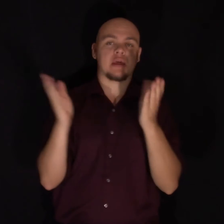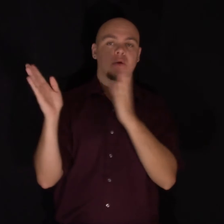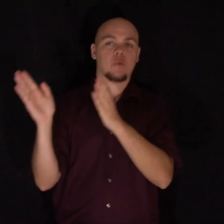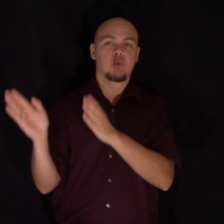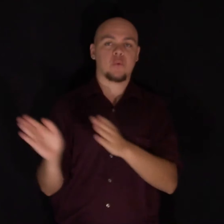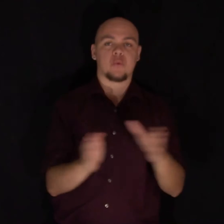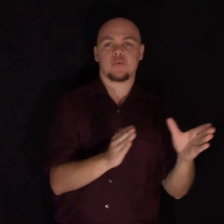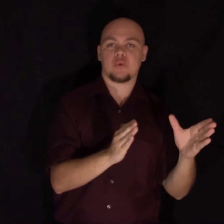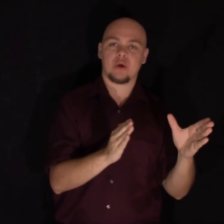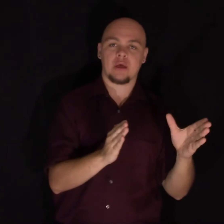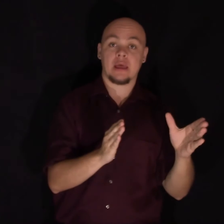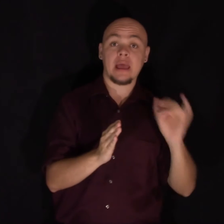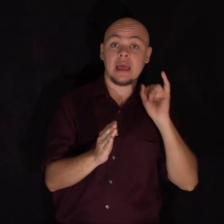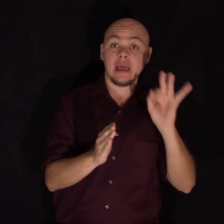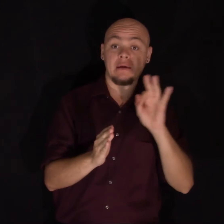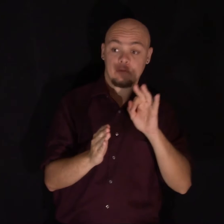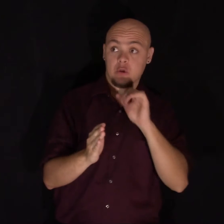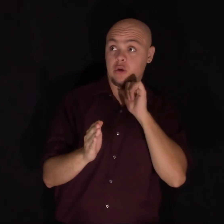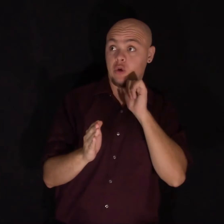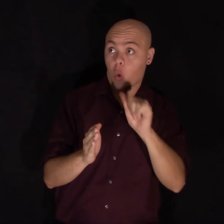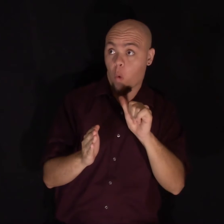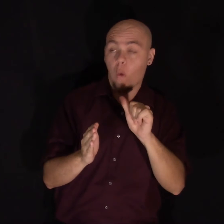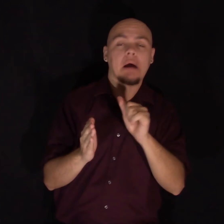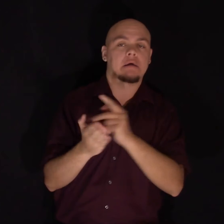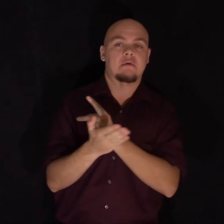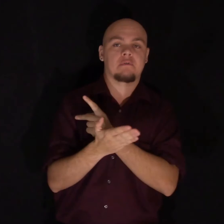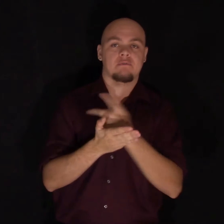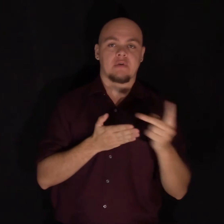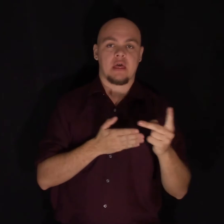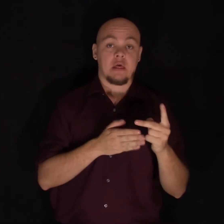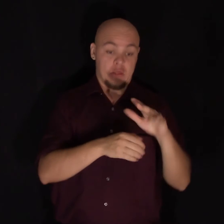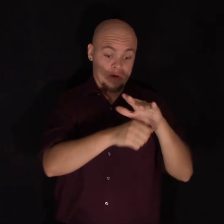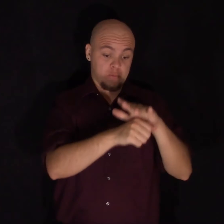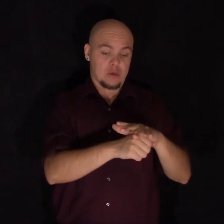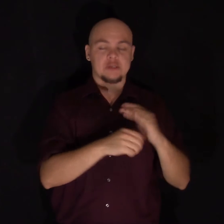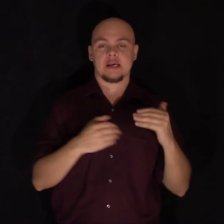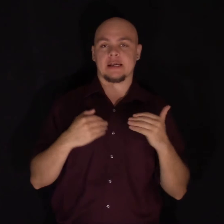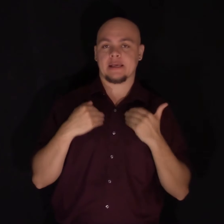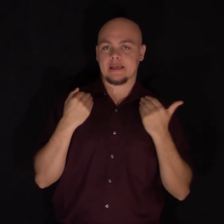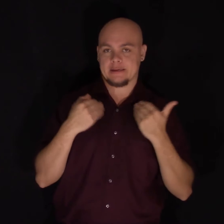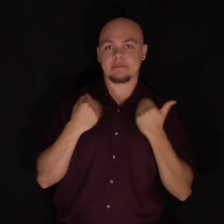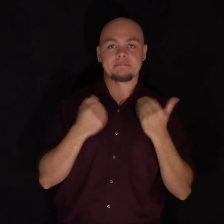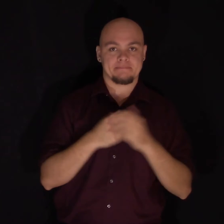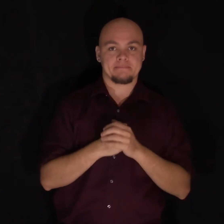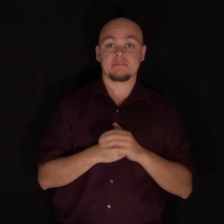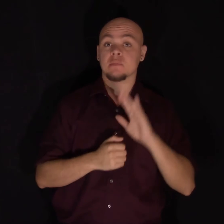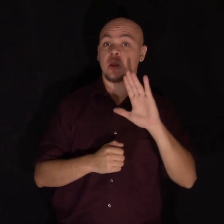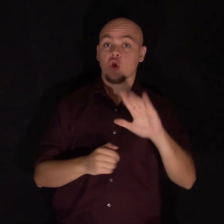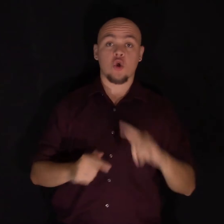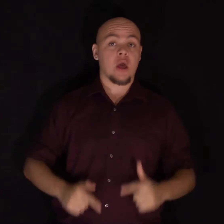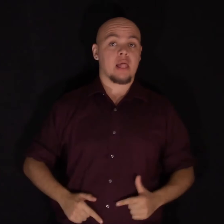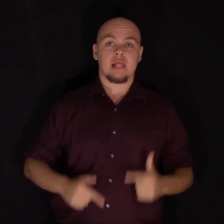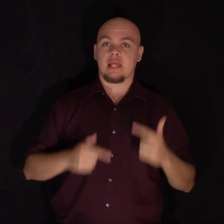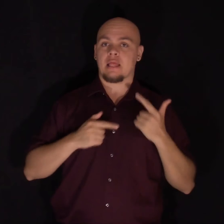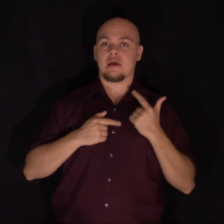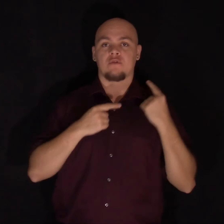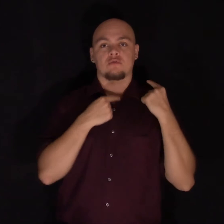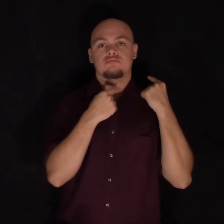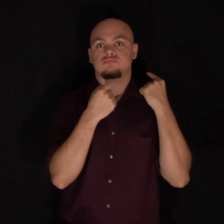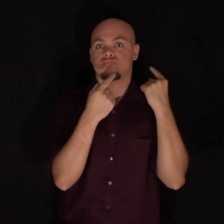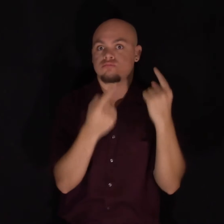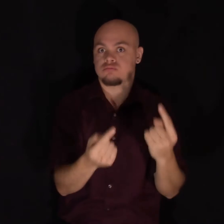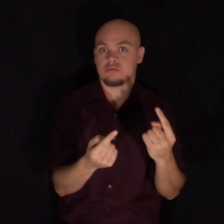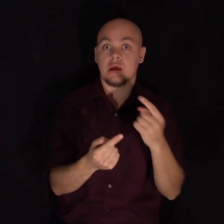failed. The pressure starts really young, and it goes your whole life, but it's perhaps most pronounced